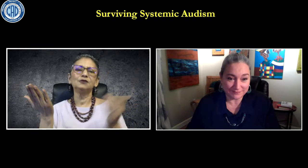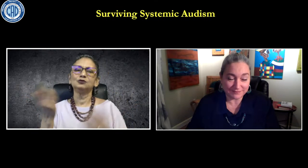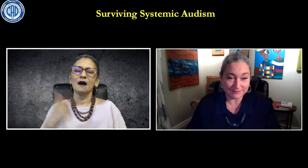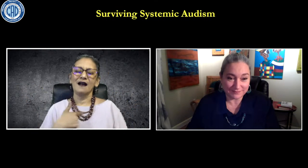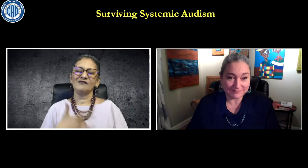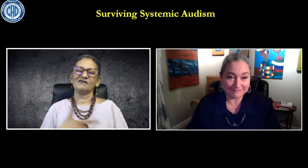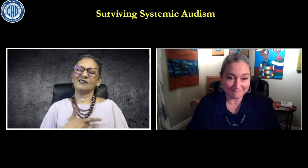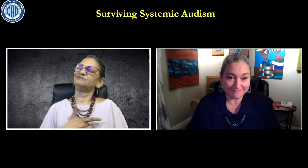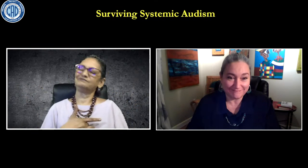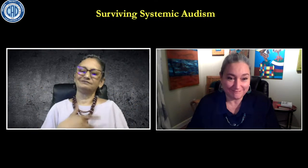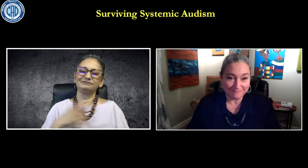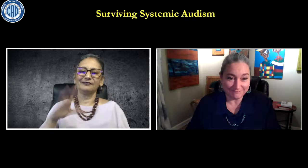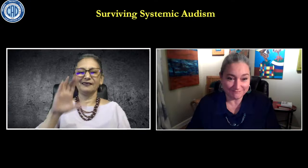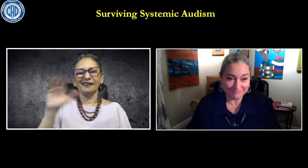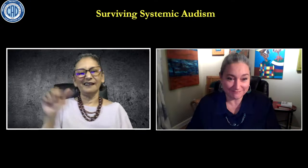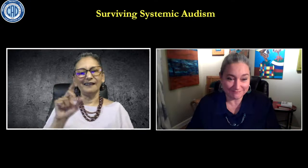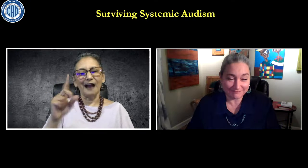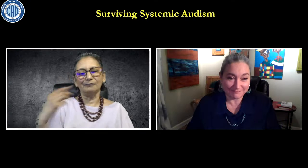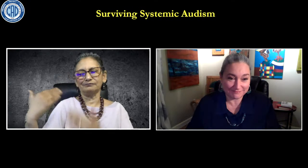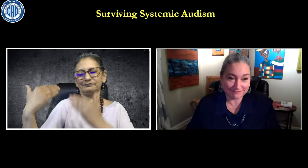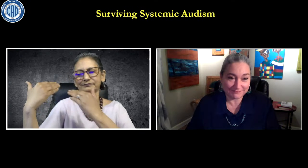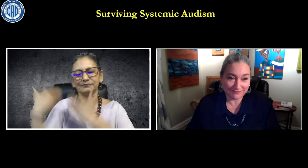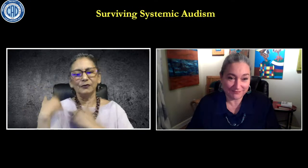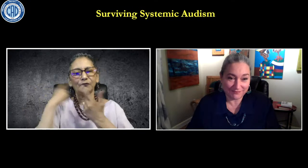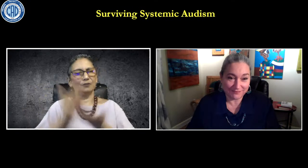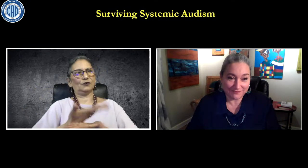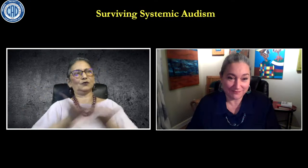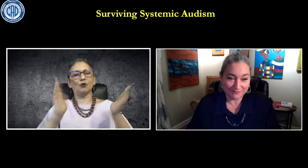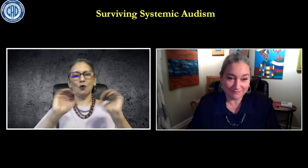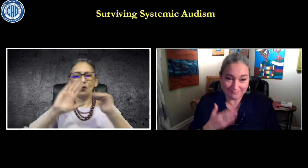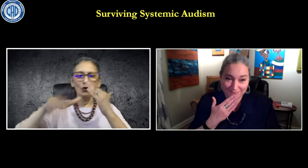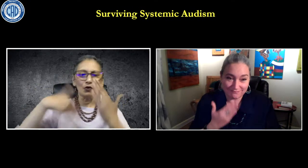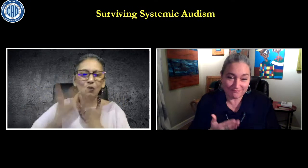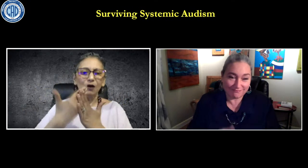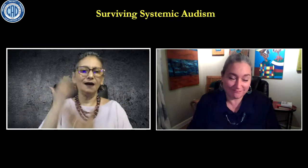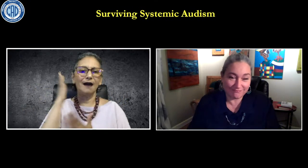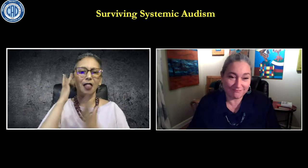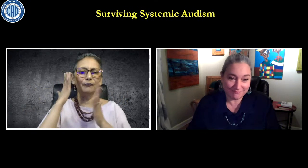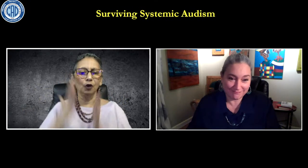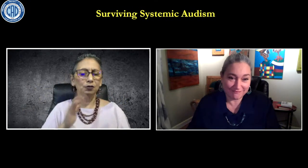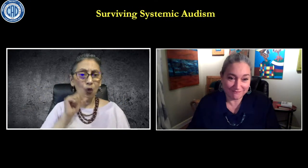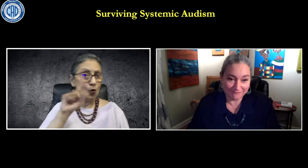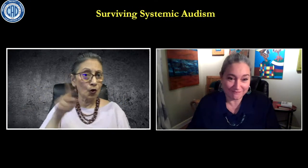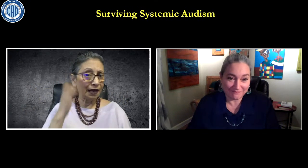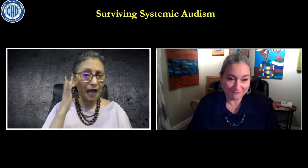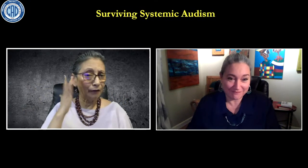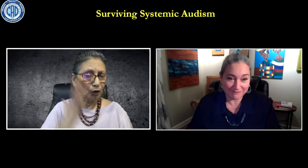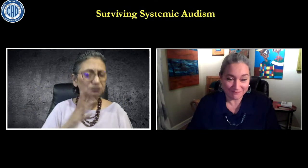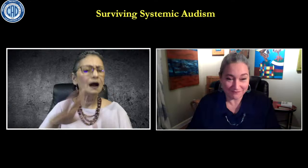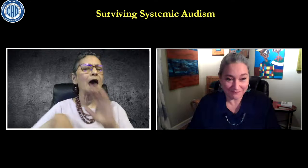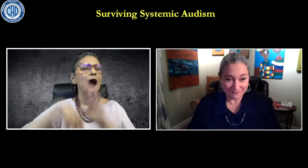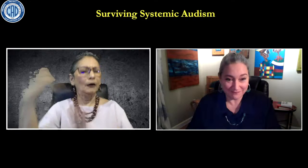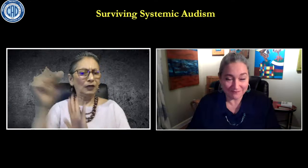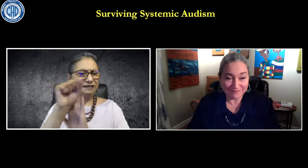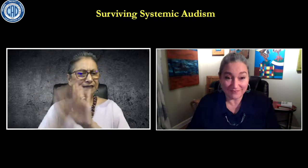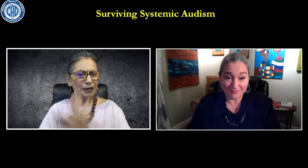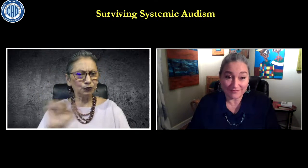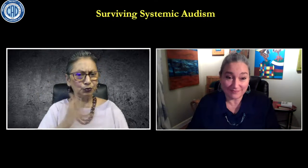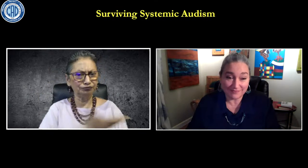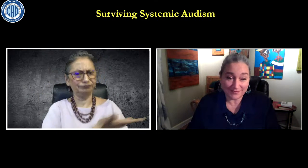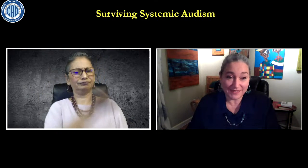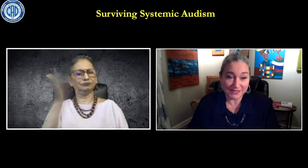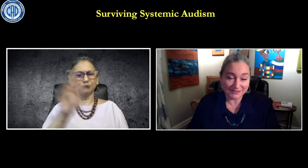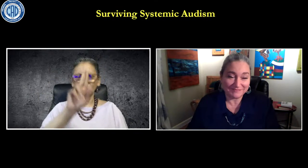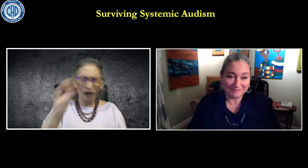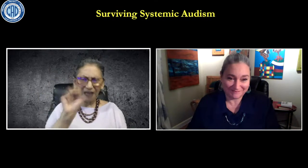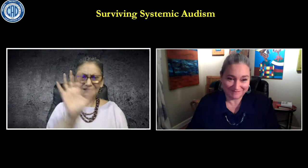a significant, important topic for all of our audience. And I feel that it's important, that it's the responsibility